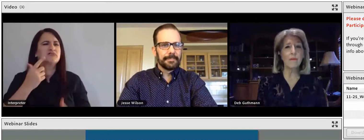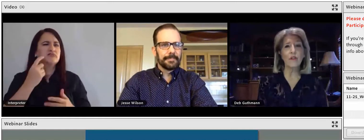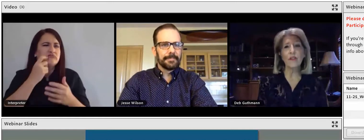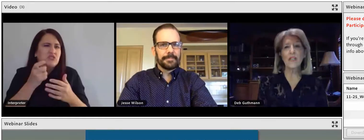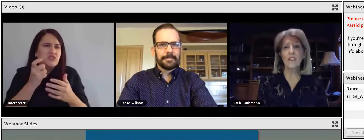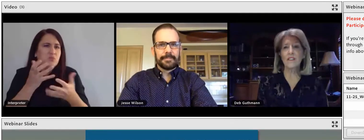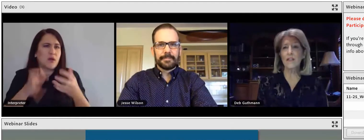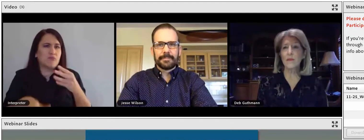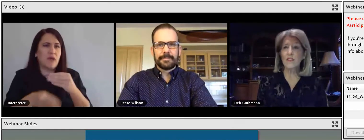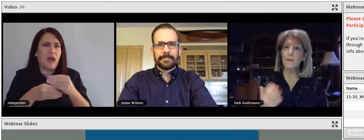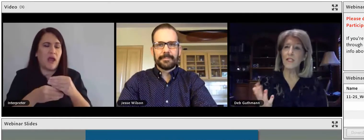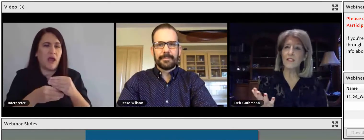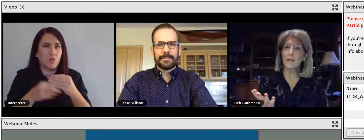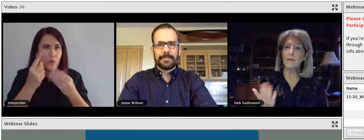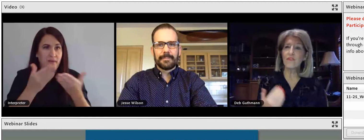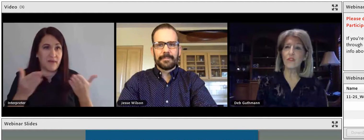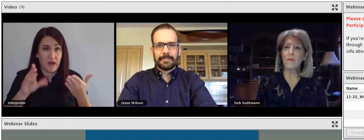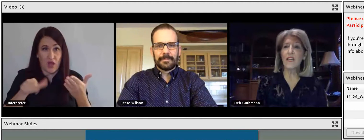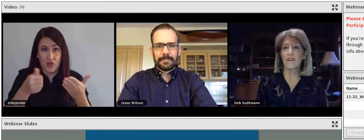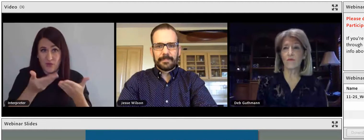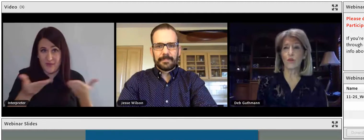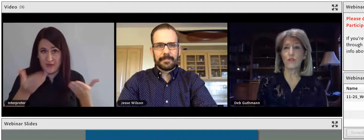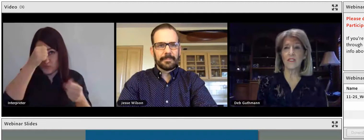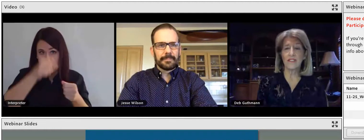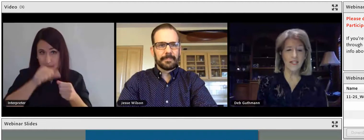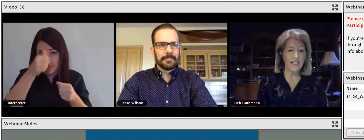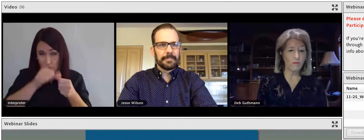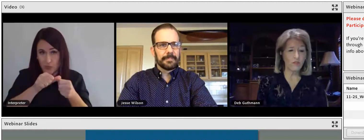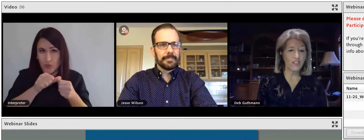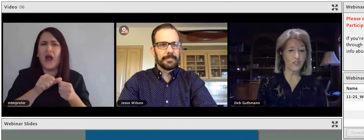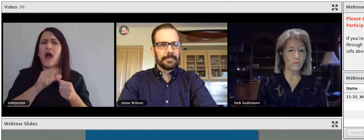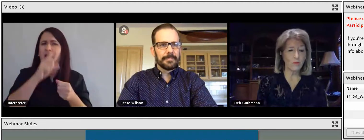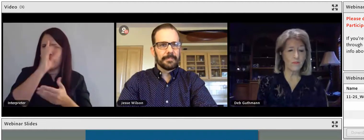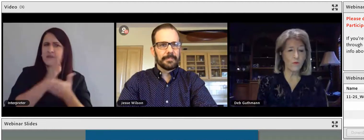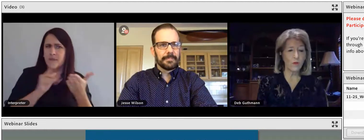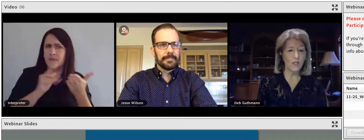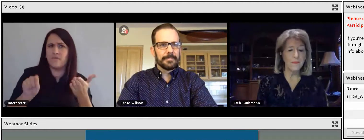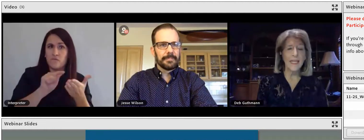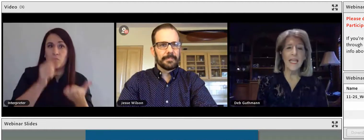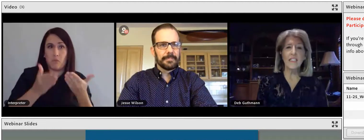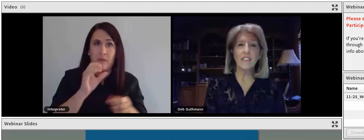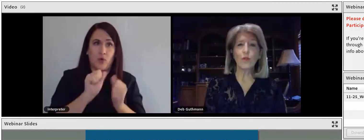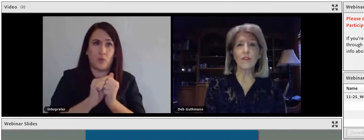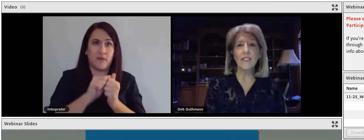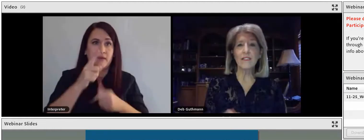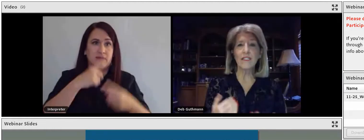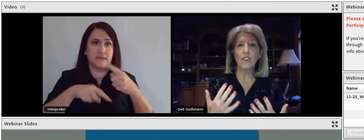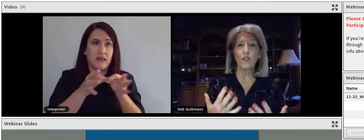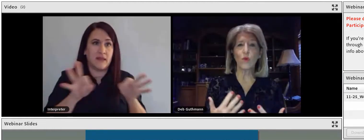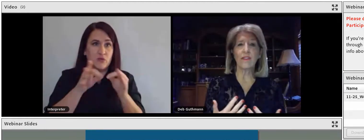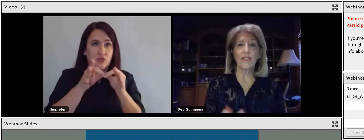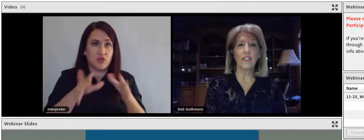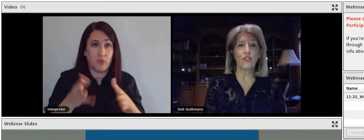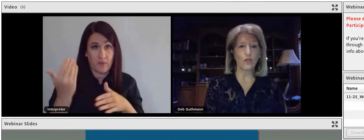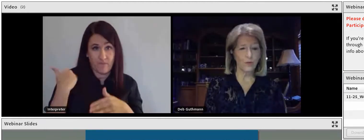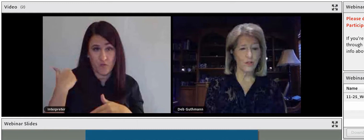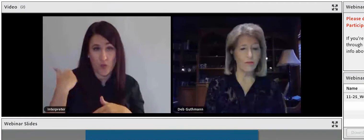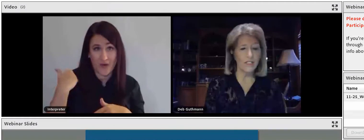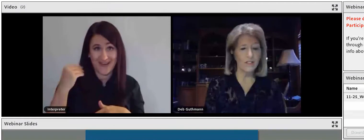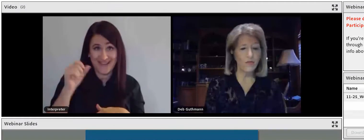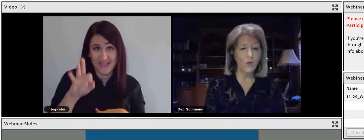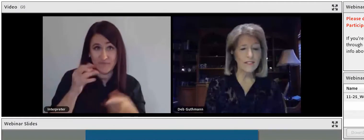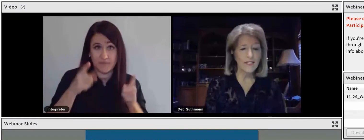couple other things to remember, because I'm assuming some of you may have worked with a sign language interpreter before. And if you're listening